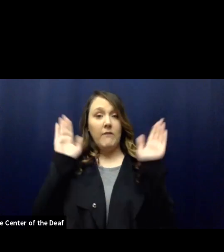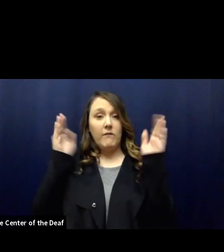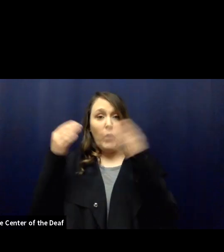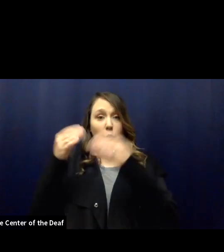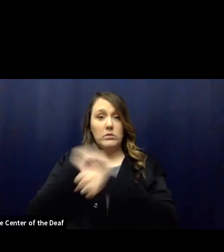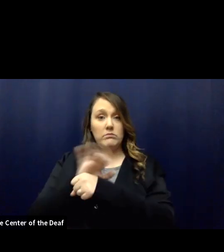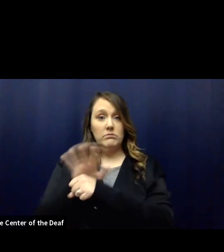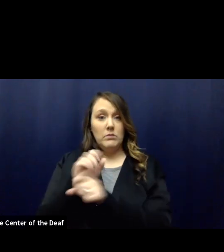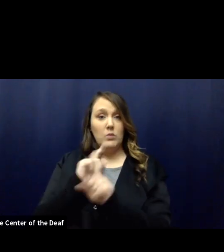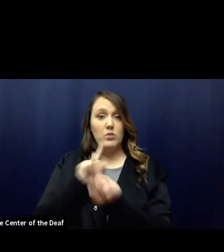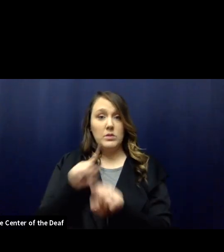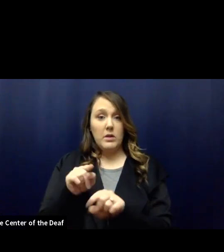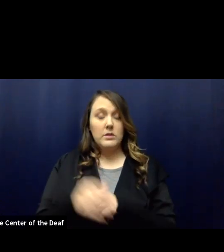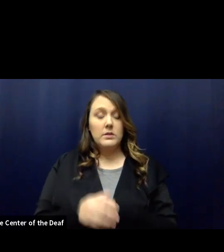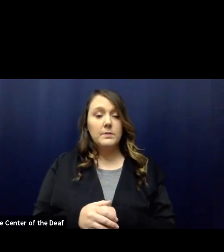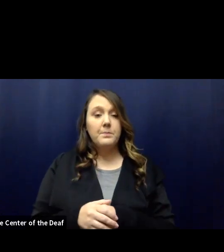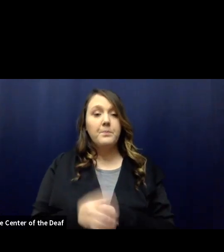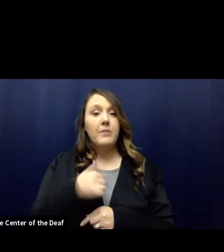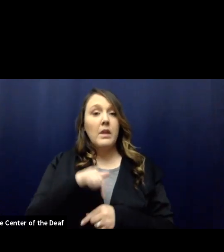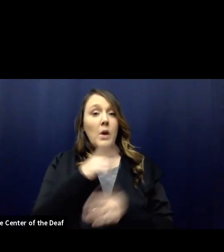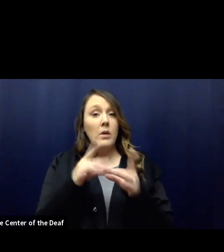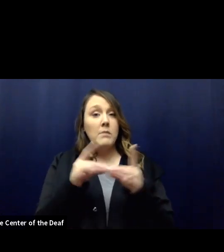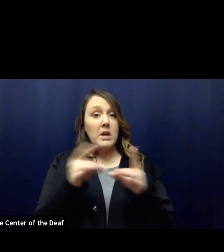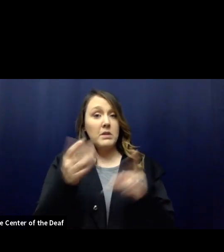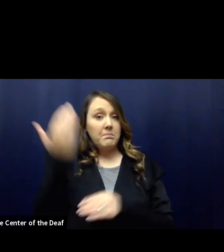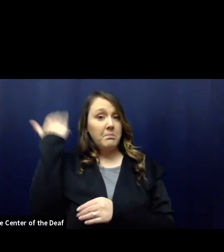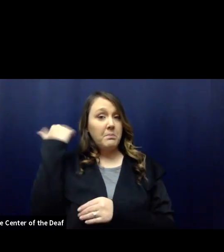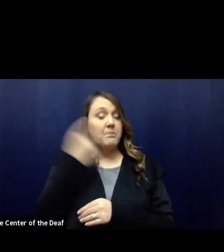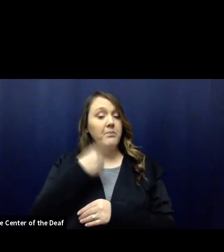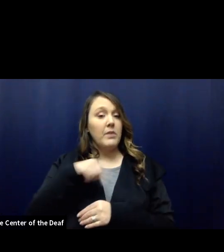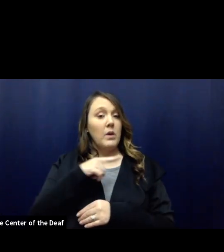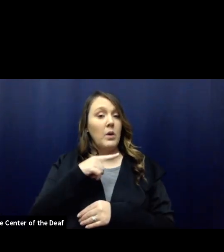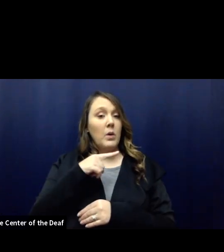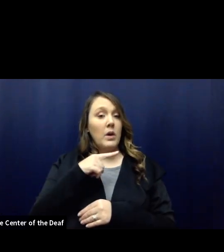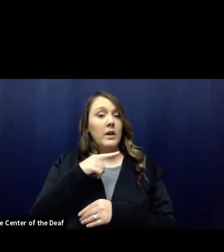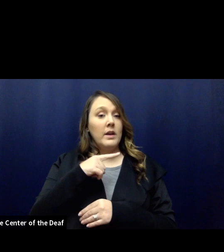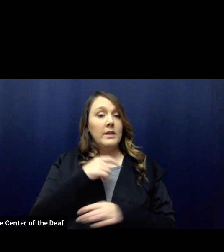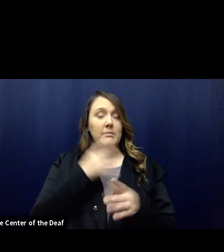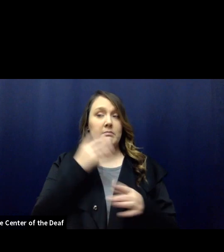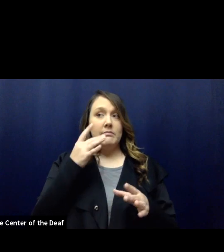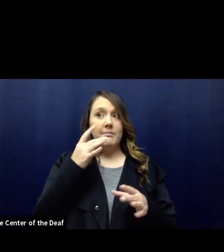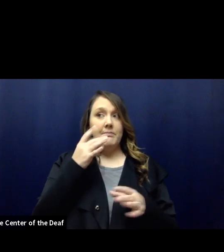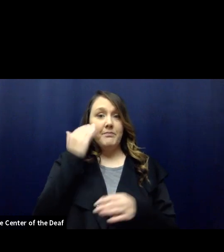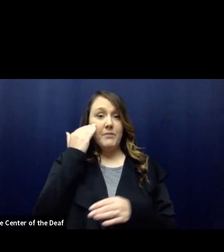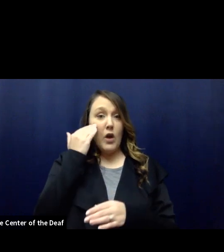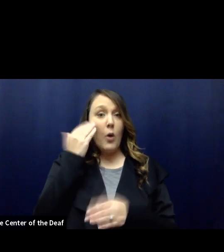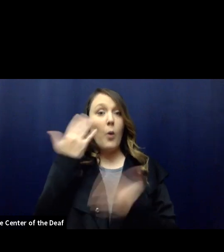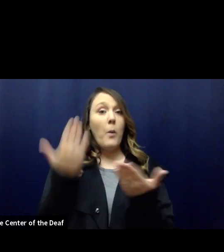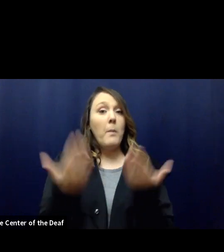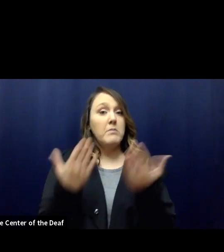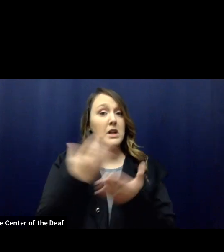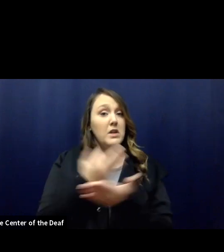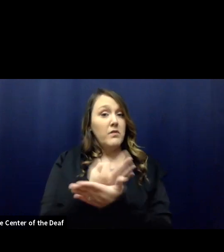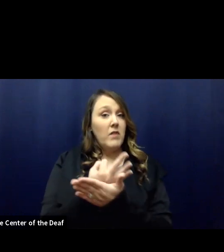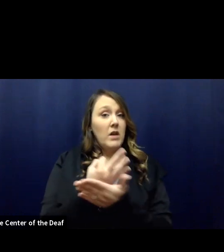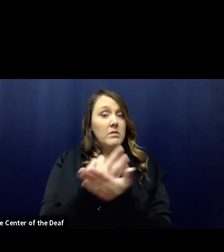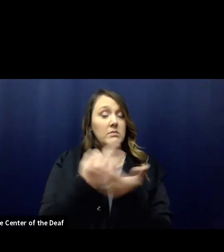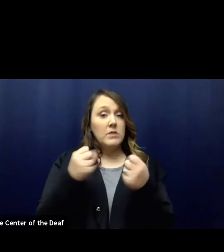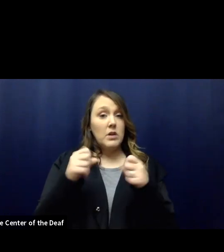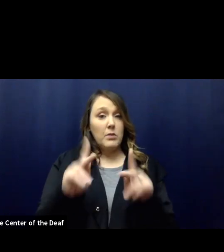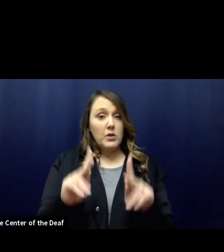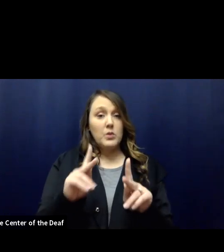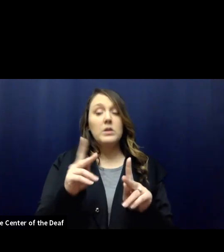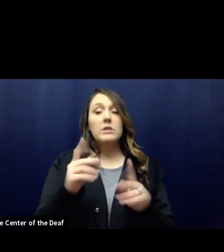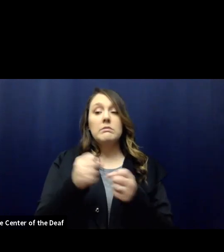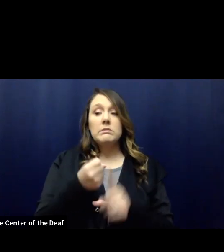we have said previously, we are aware of the potential funding opportunities to allow us